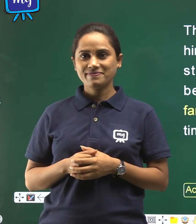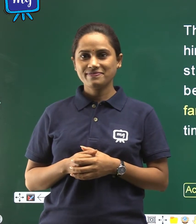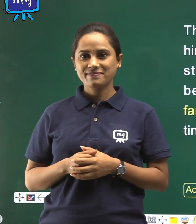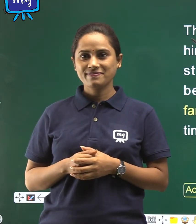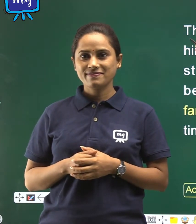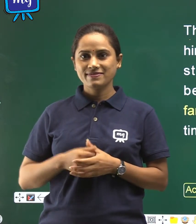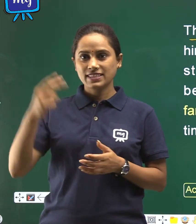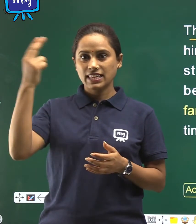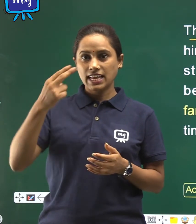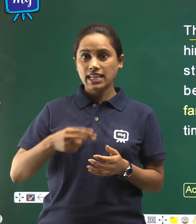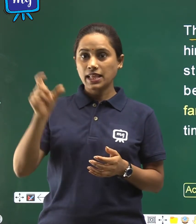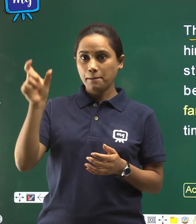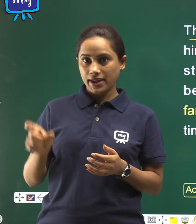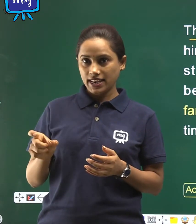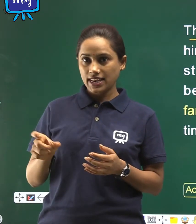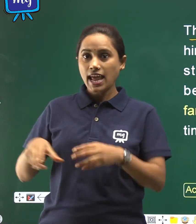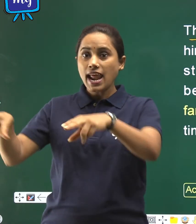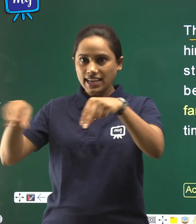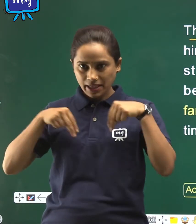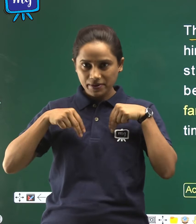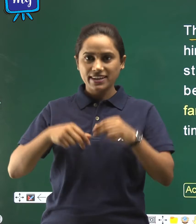The painter accepted